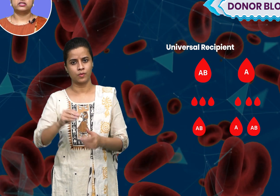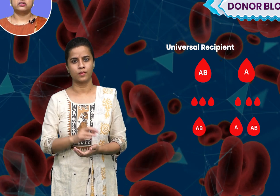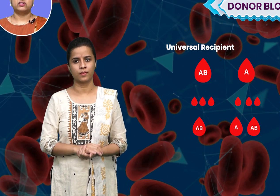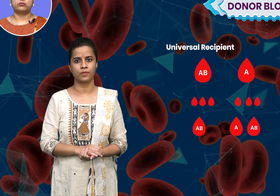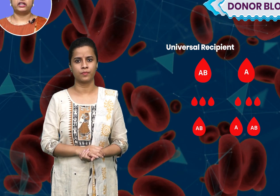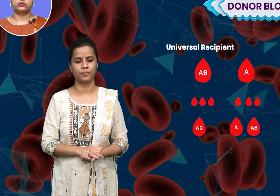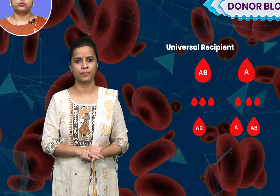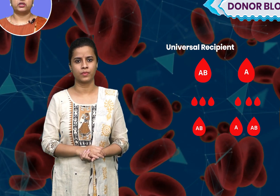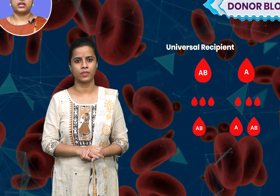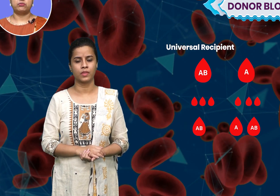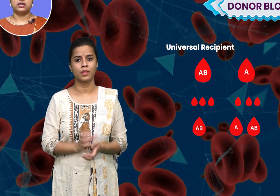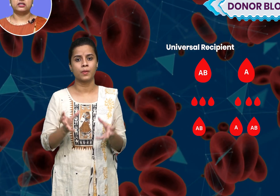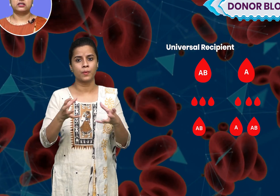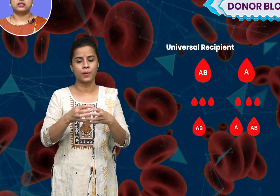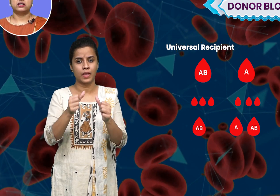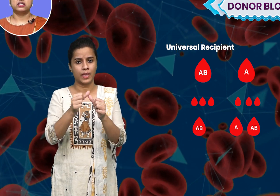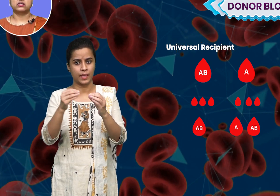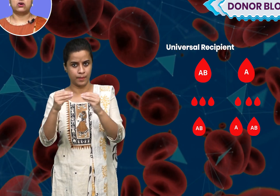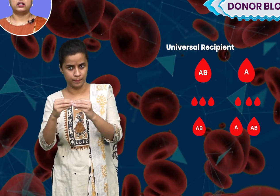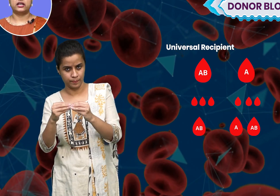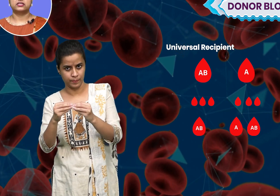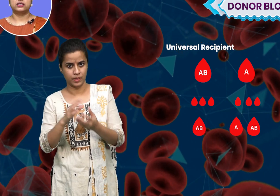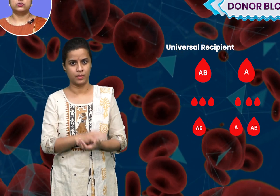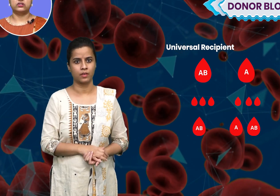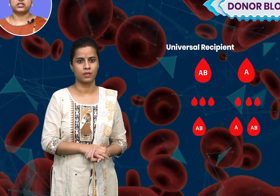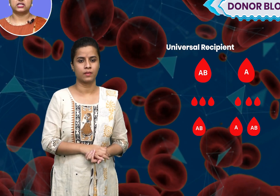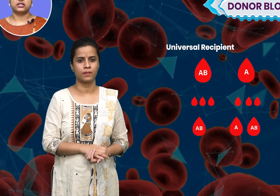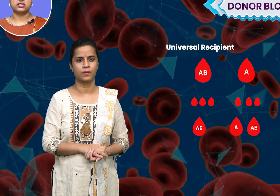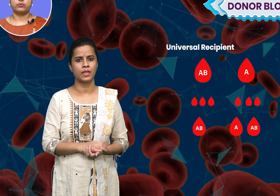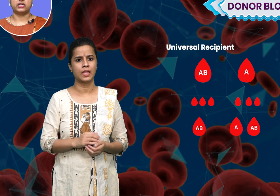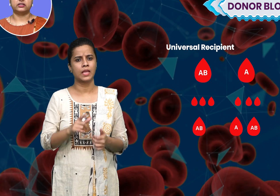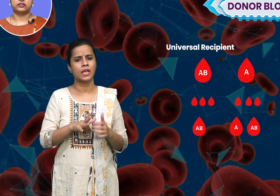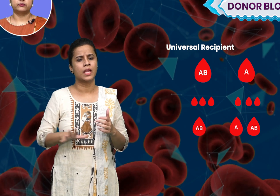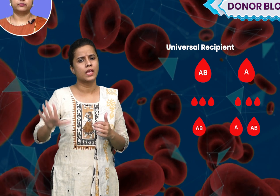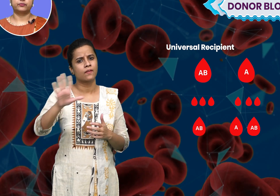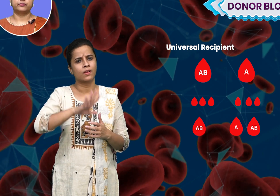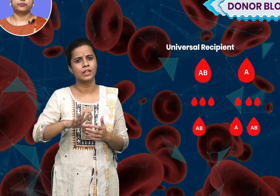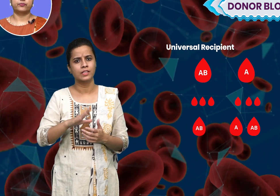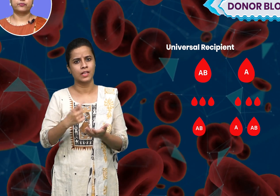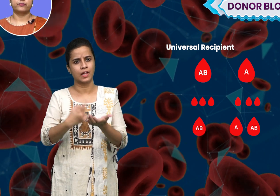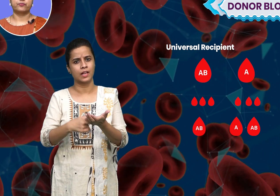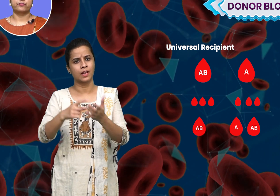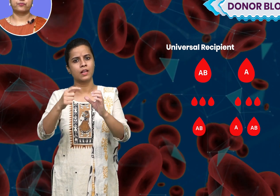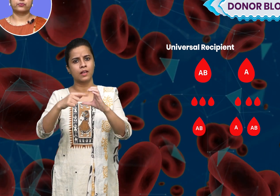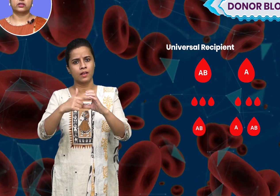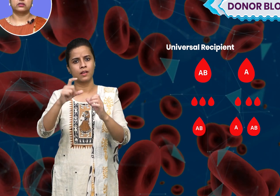and a person with blood group AB is called as universal recipient.